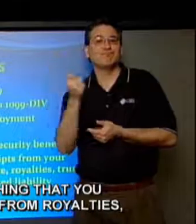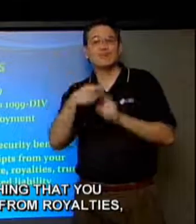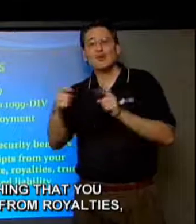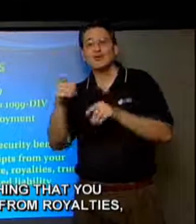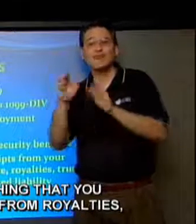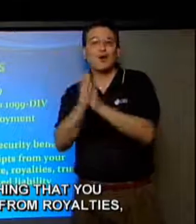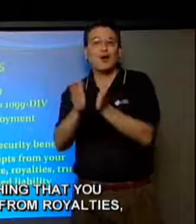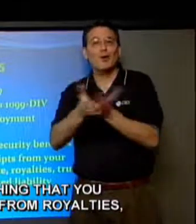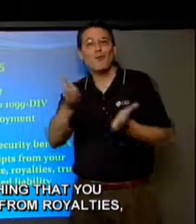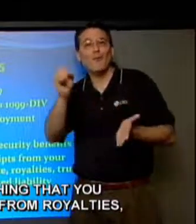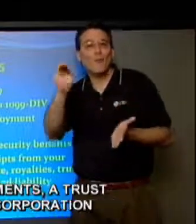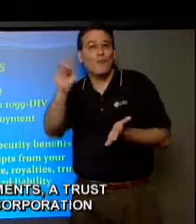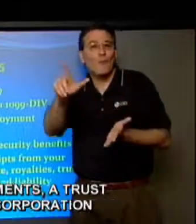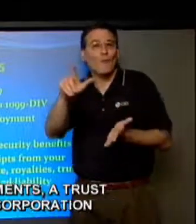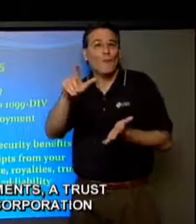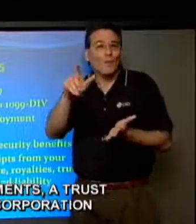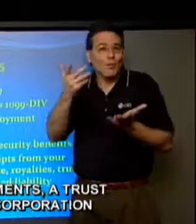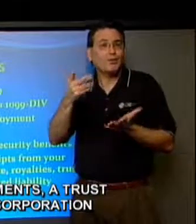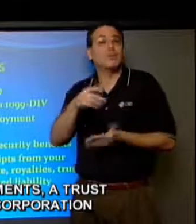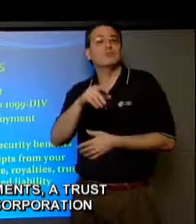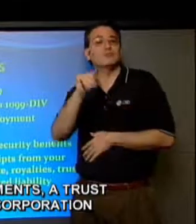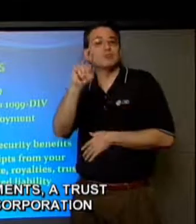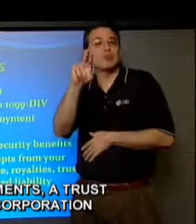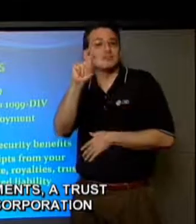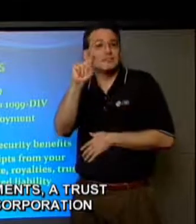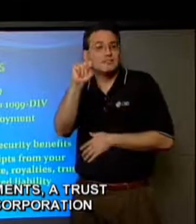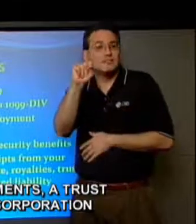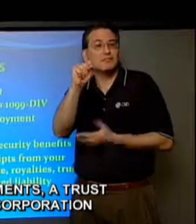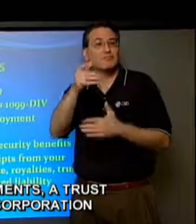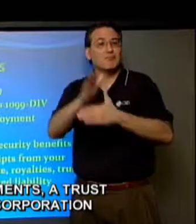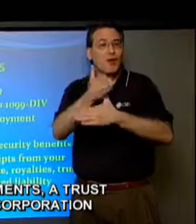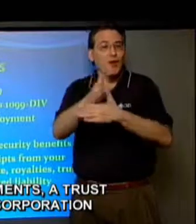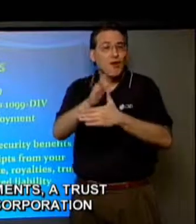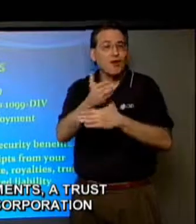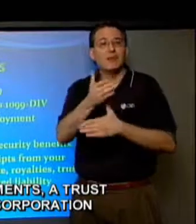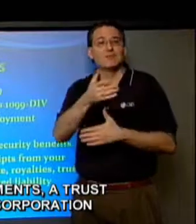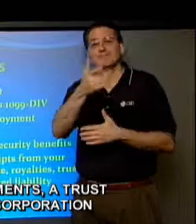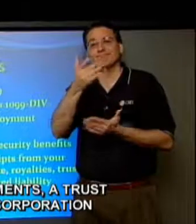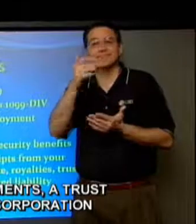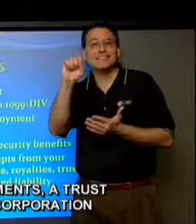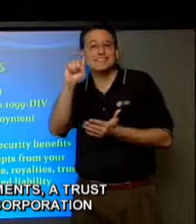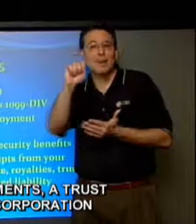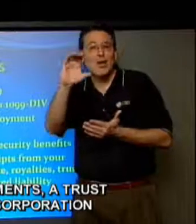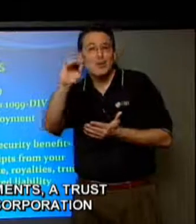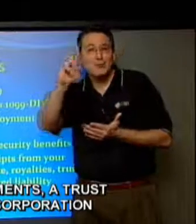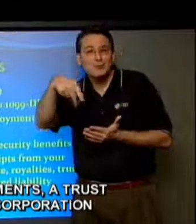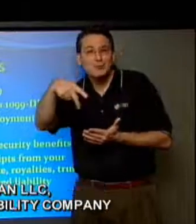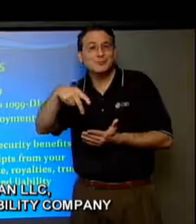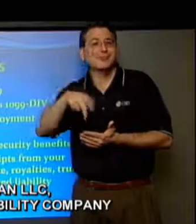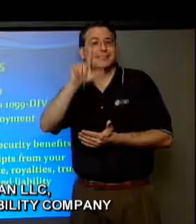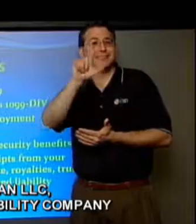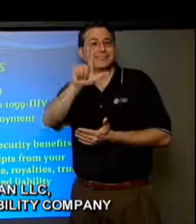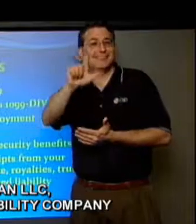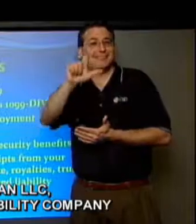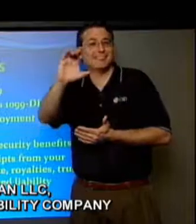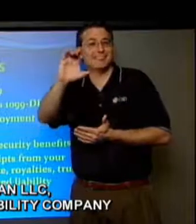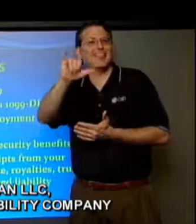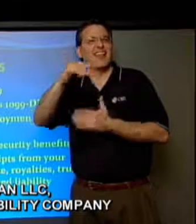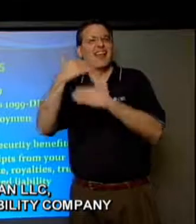from royalties or oil investments or a trust or an S corporation or an LLC, a limited